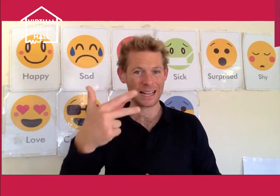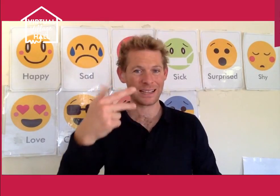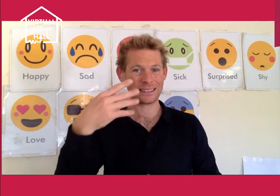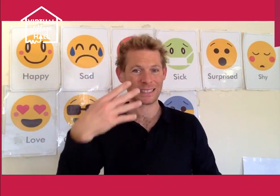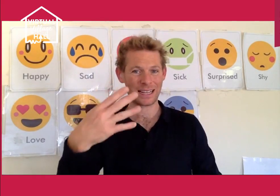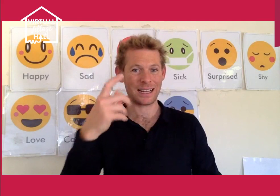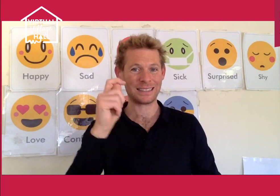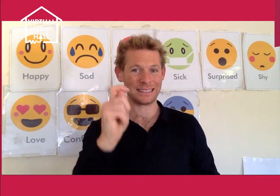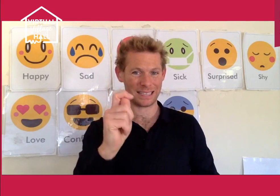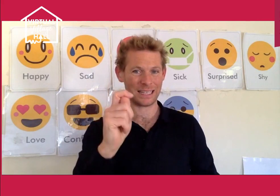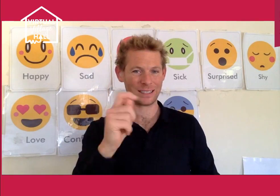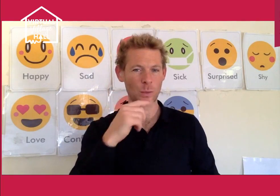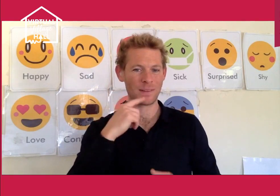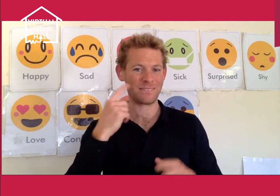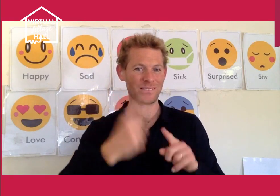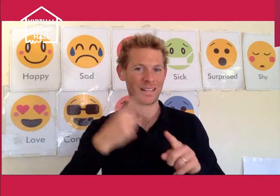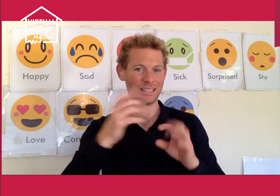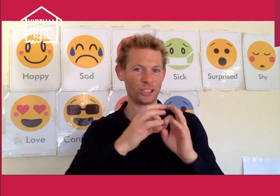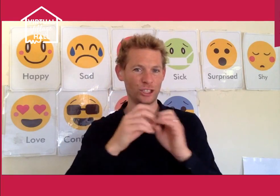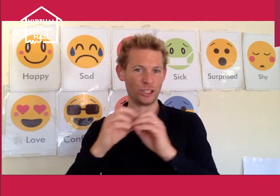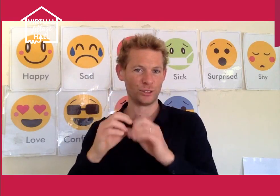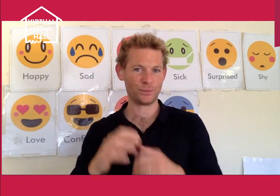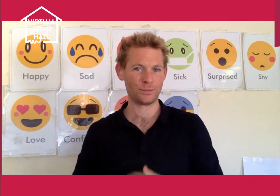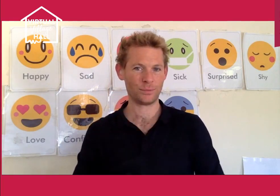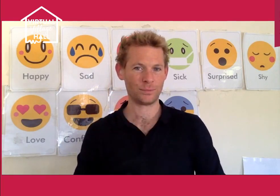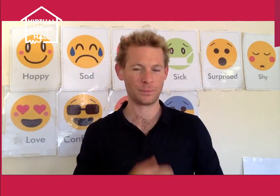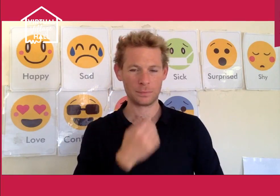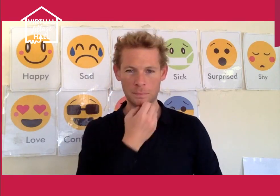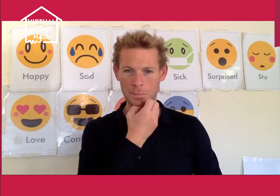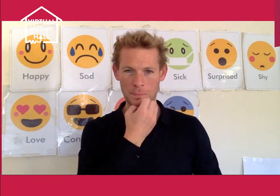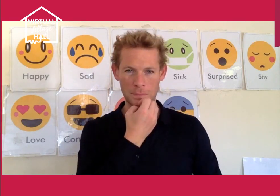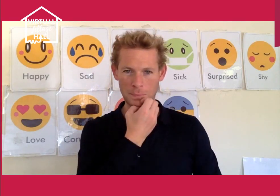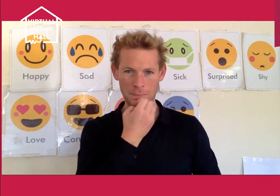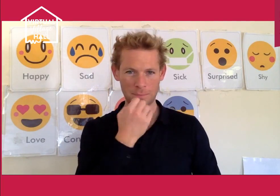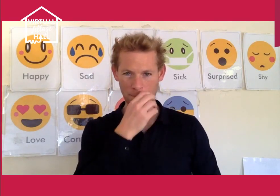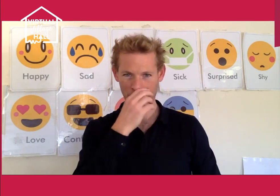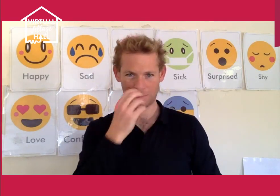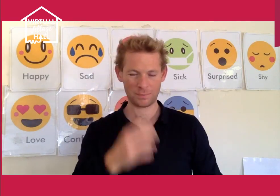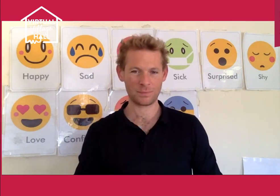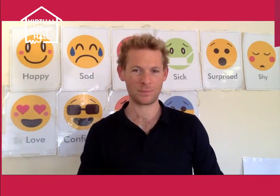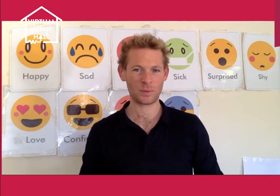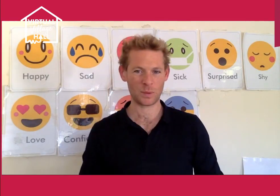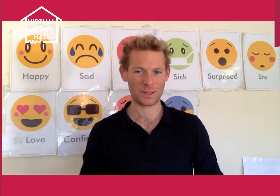Okay, number seven, eight, nine, and 10 are going to be faster. You ready?